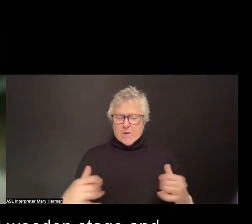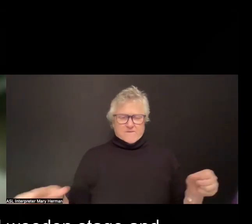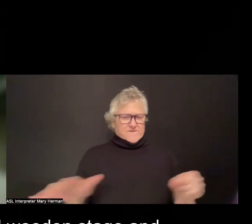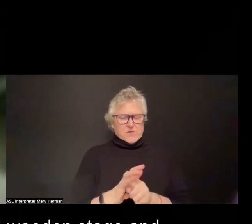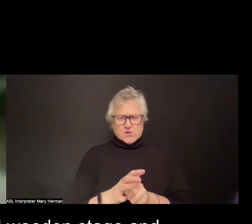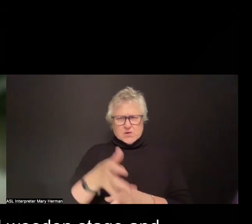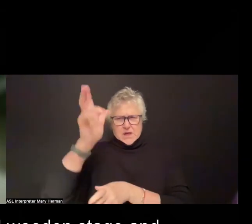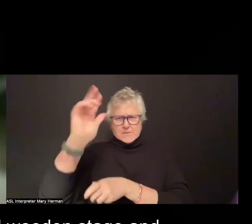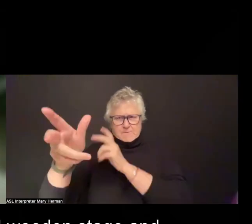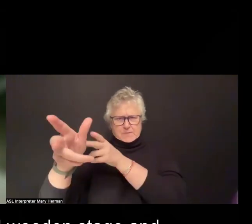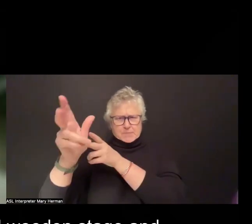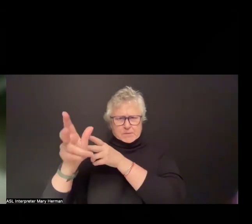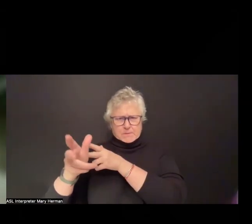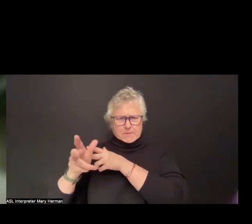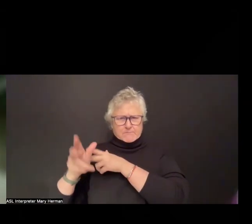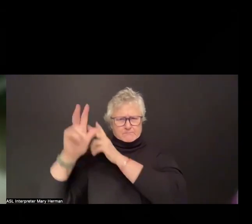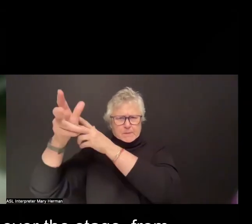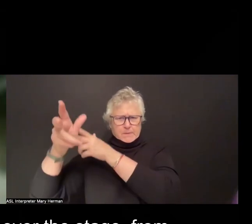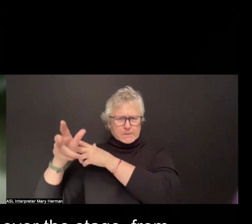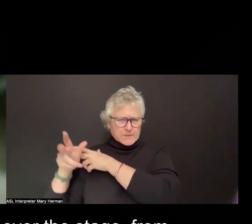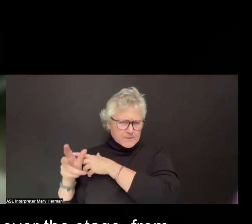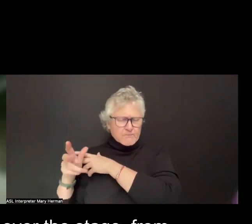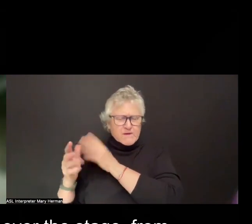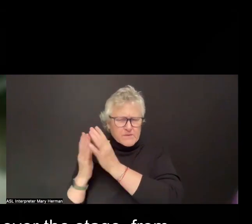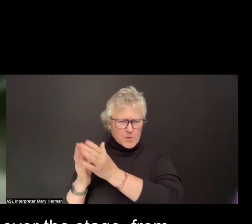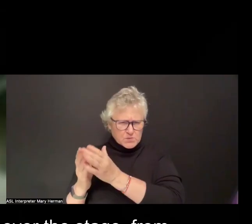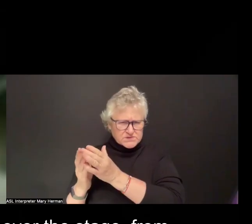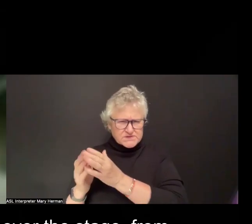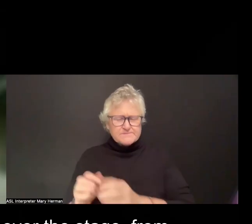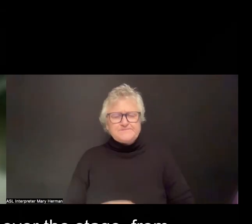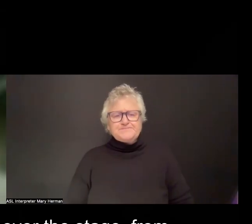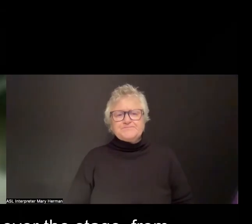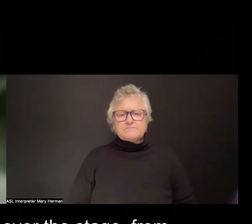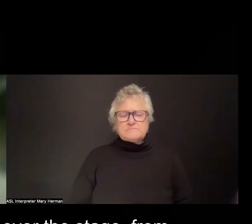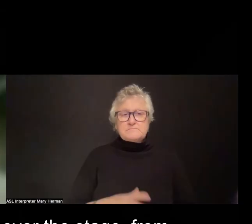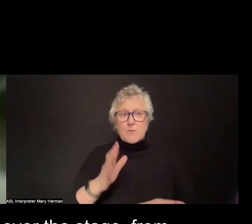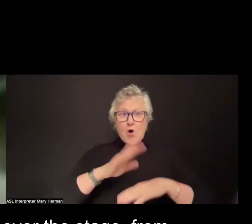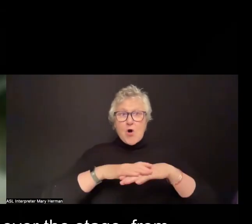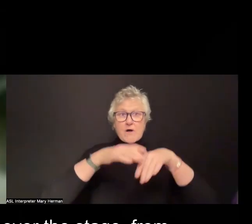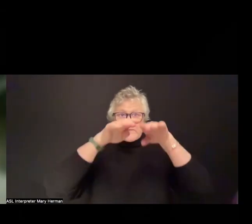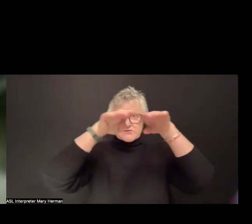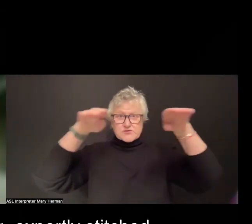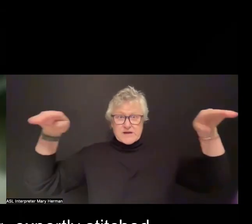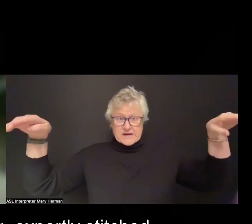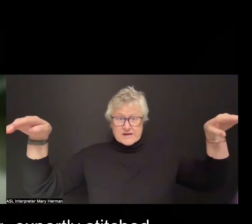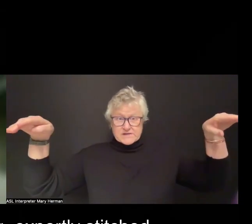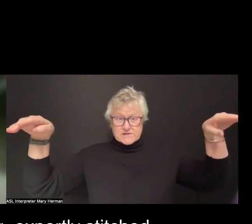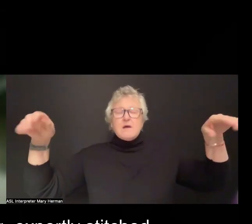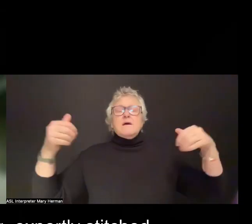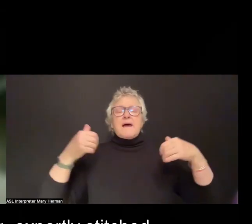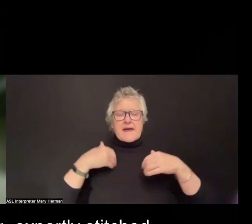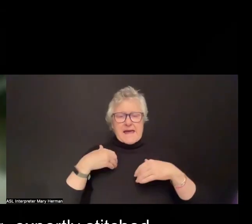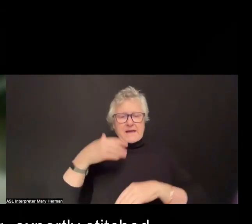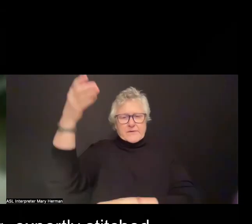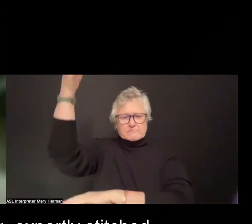assembled wooden stage and scaffold. On the crossbeam over the stage, from which dangled 3 knotted hemp ropes, hung a black